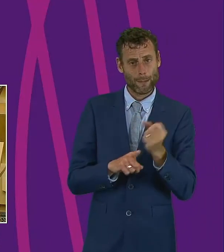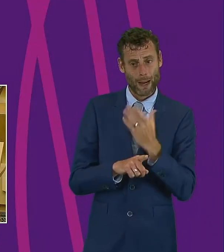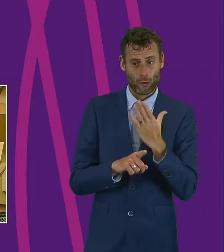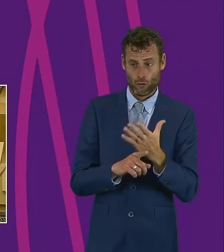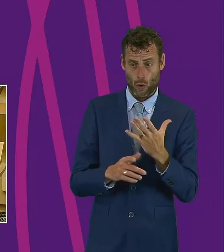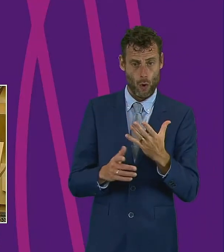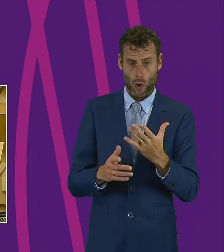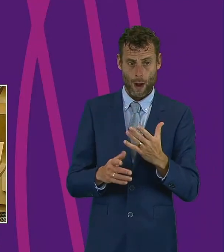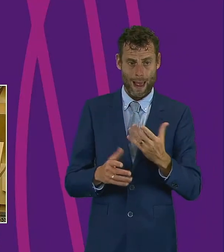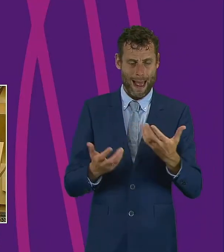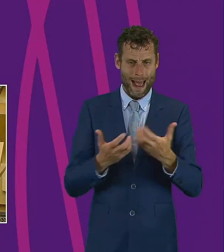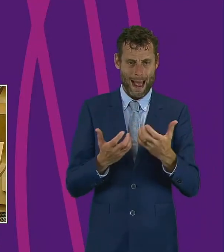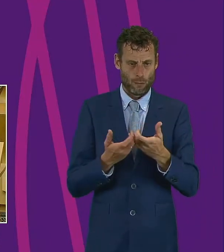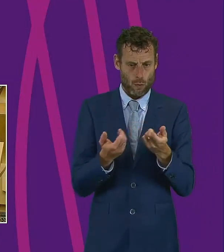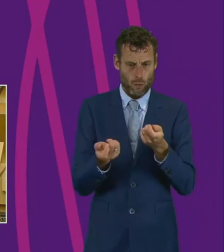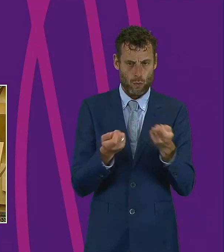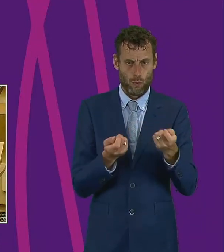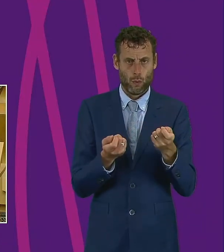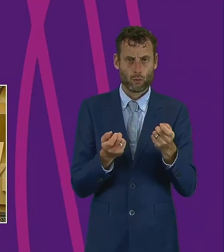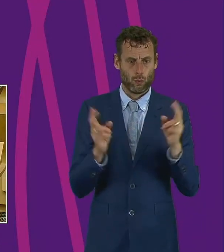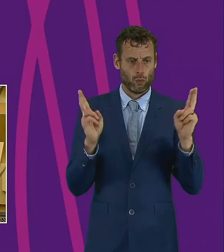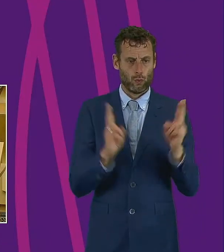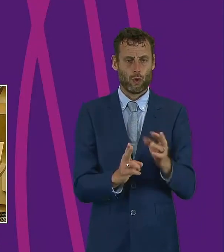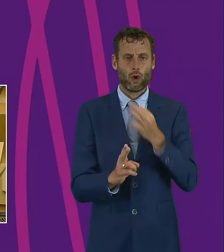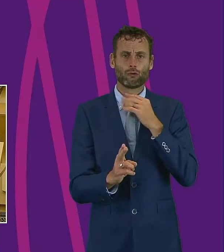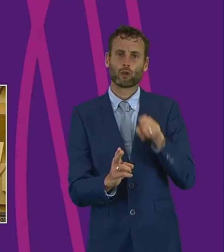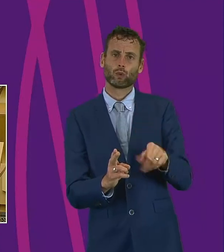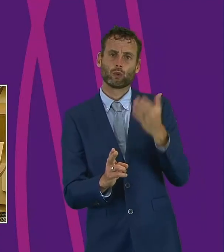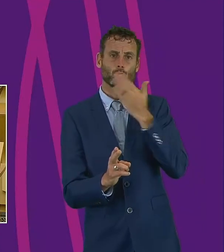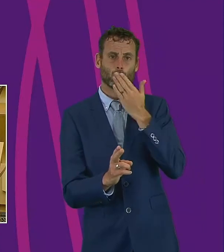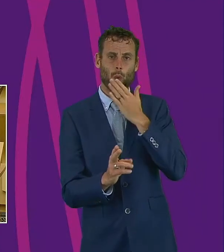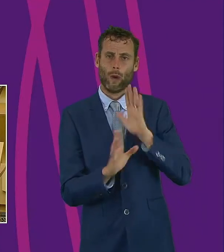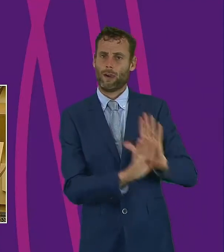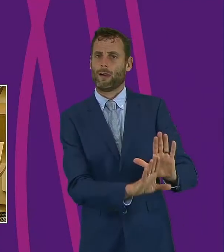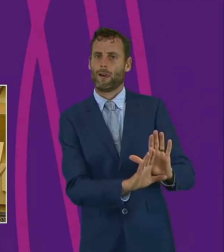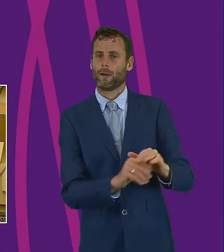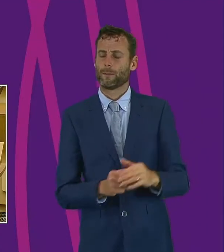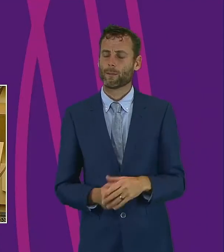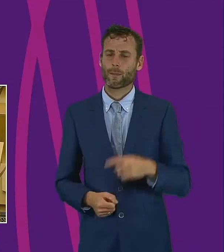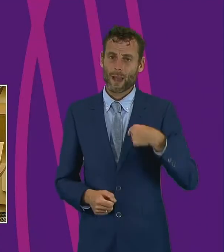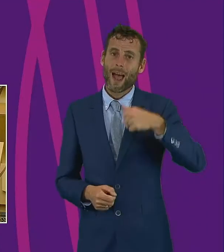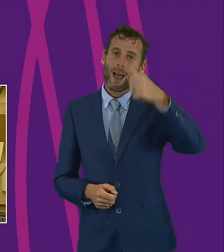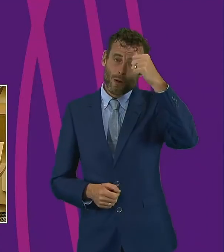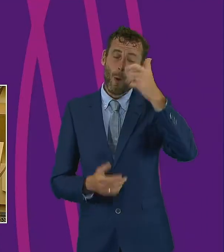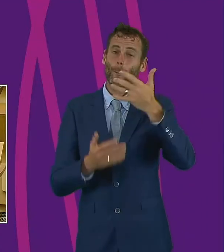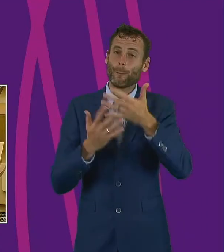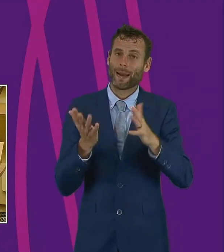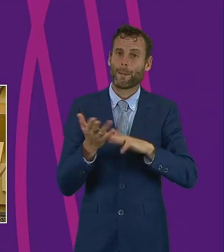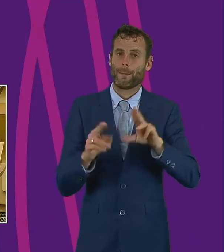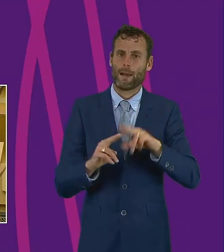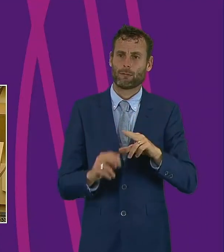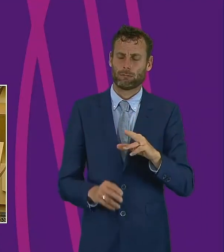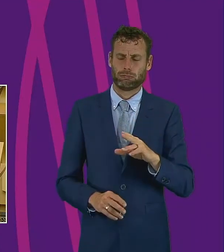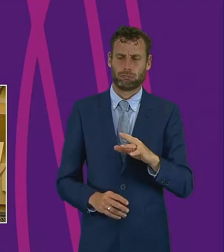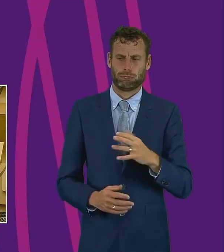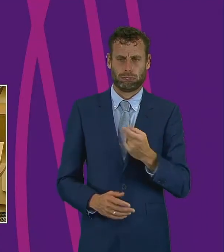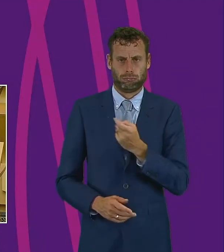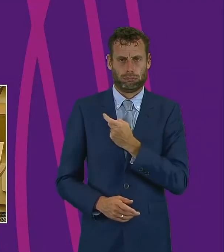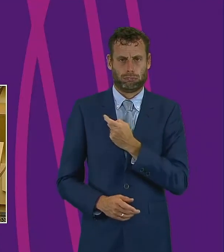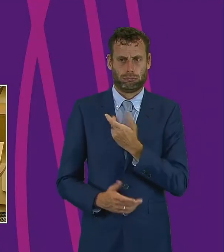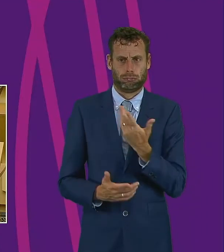that risk as low as possible and to respond accordingly. I know parents will be anxious. The schools in the